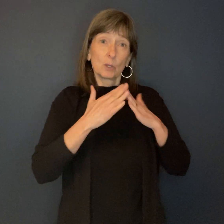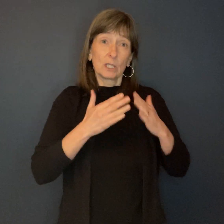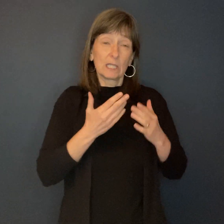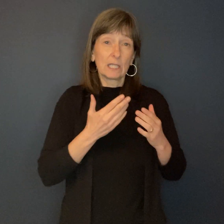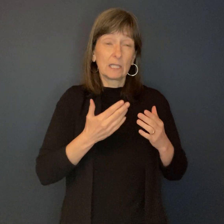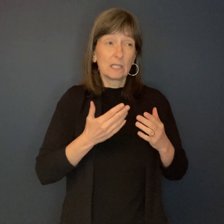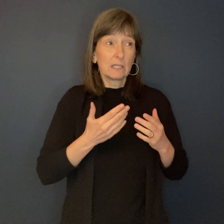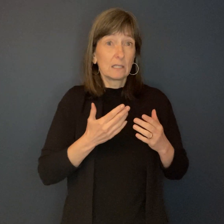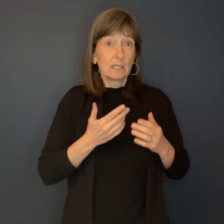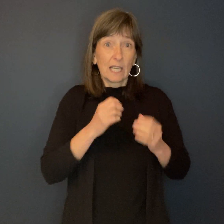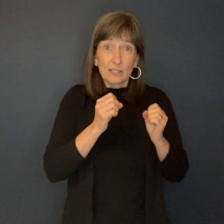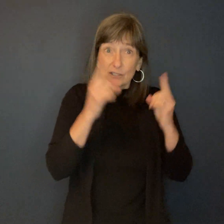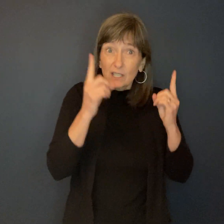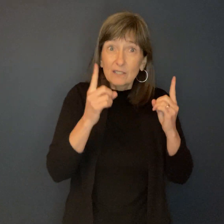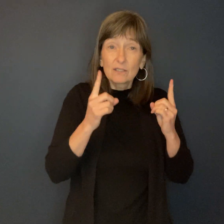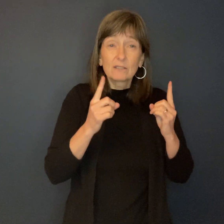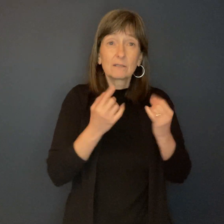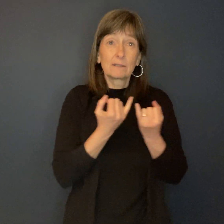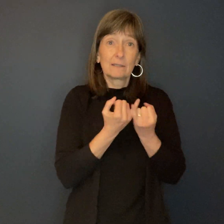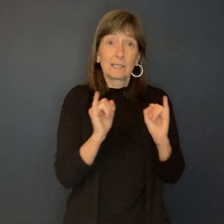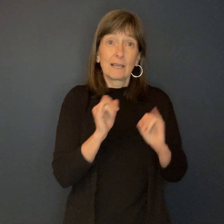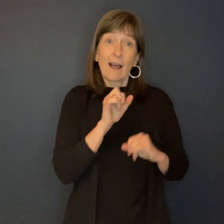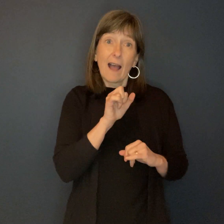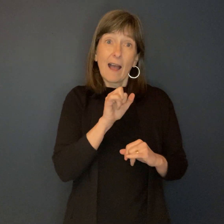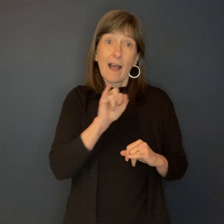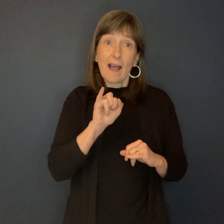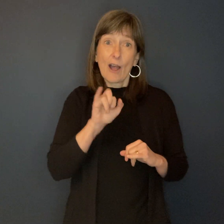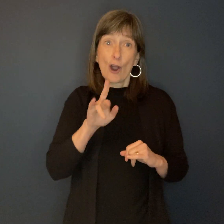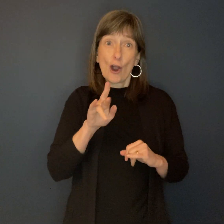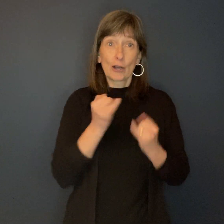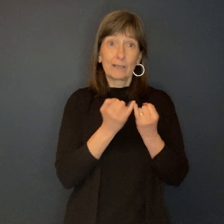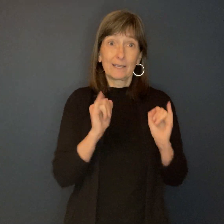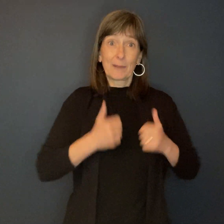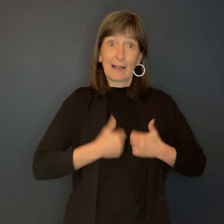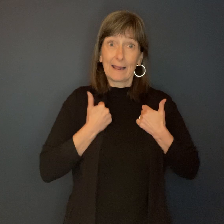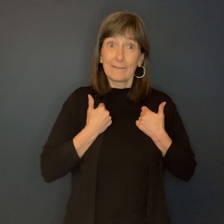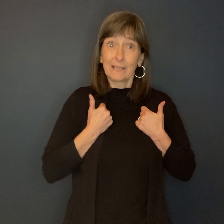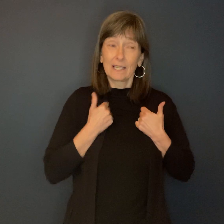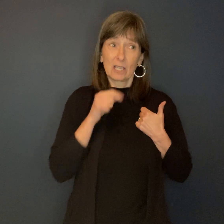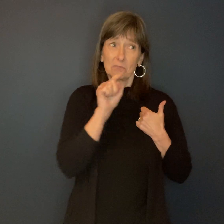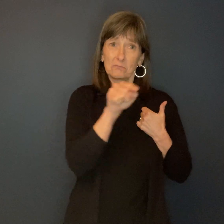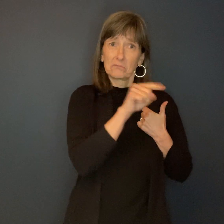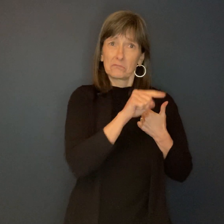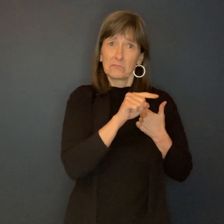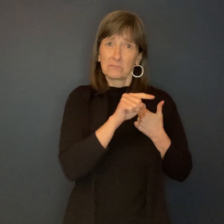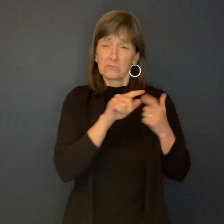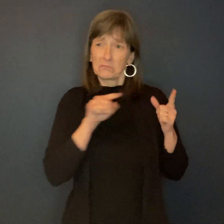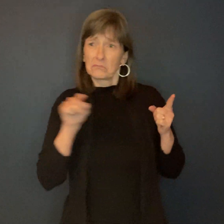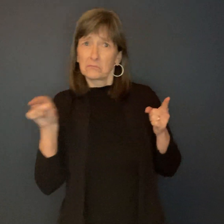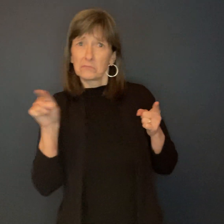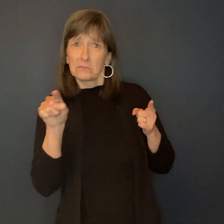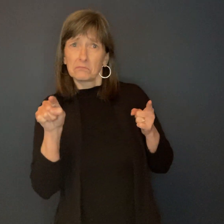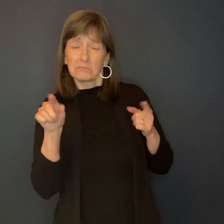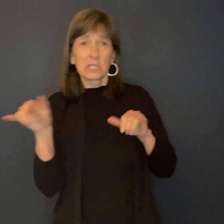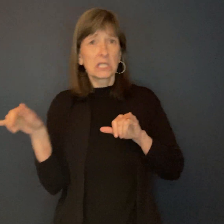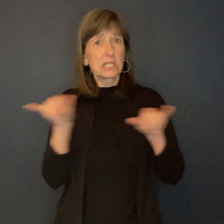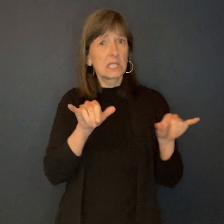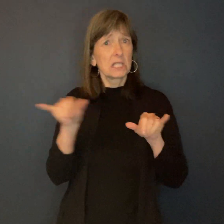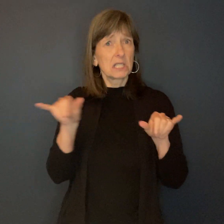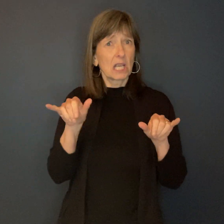living. All of these people follow generally the same creed, the same set of principles that reinforce the